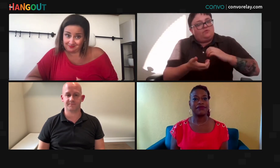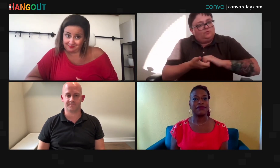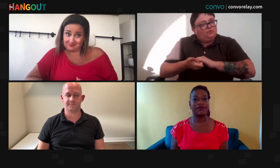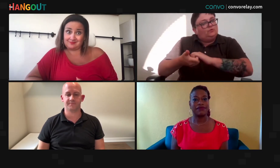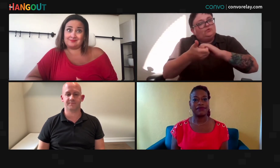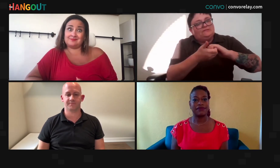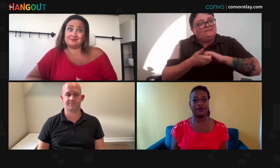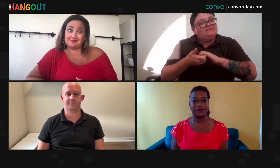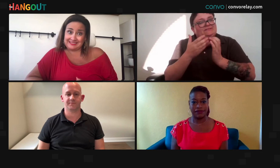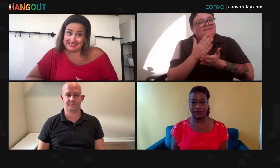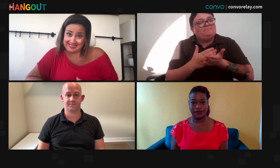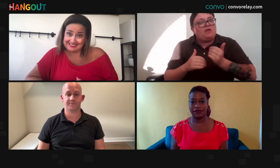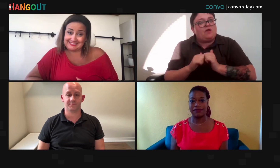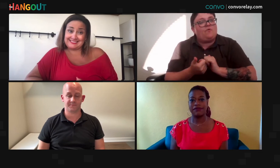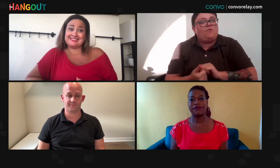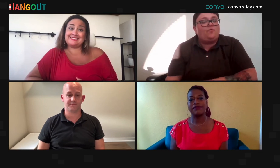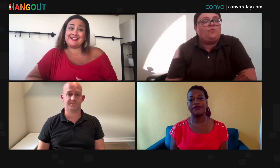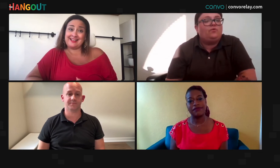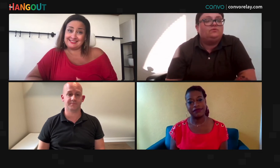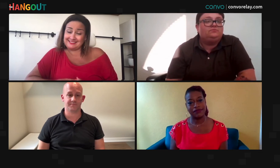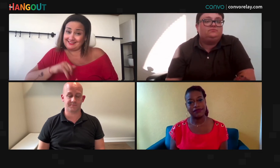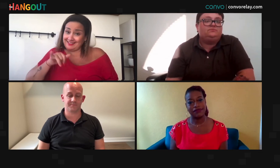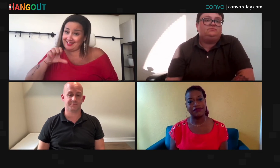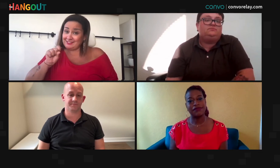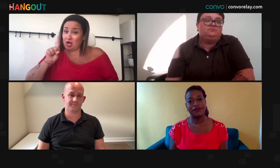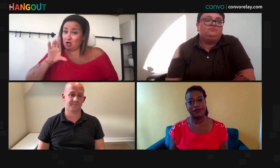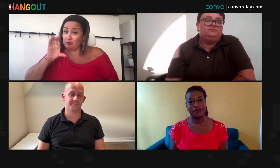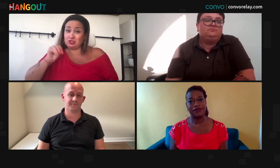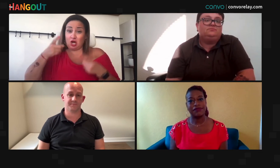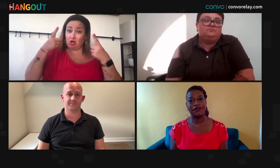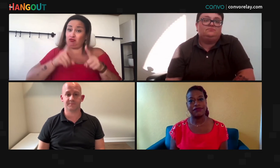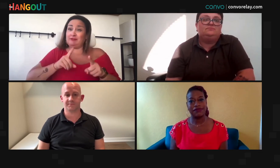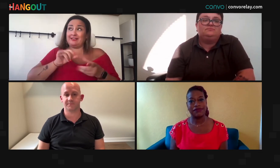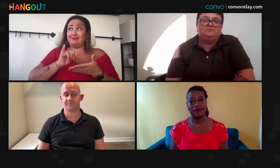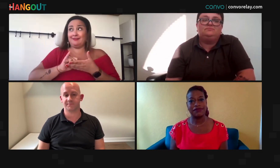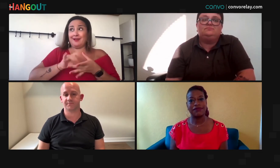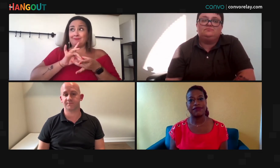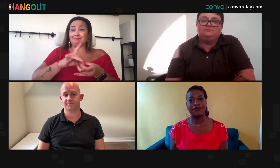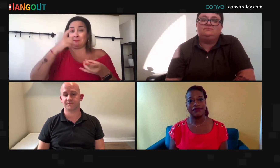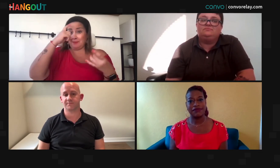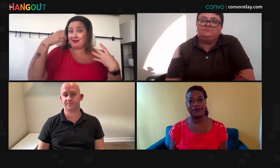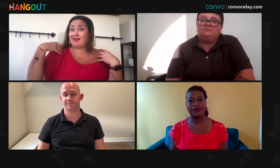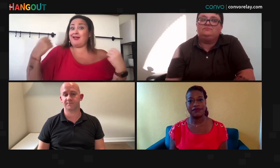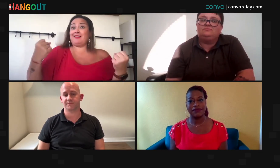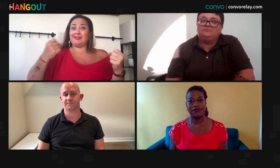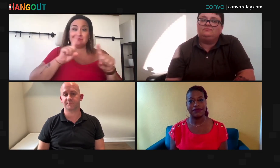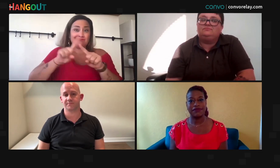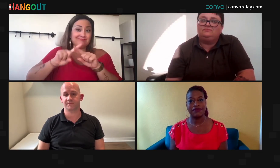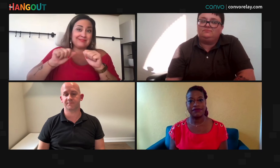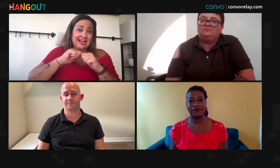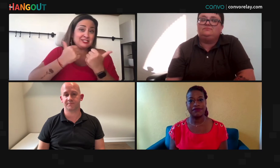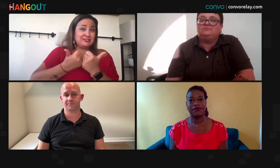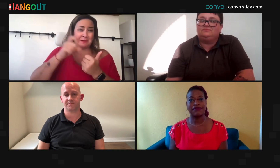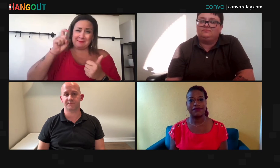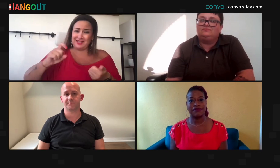own and work independently, but it would be great if we could figure out how to collaborate somehow. This is Melissa. Yes,